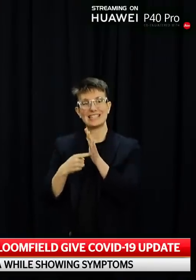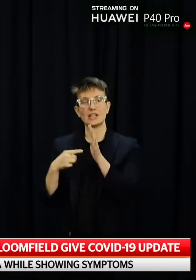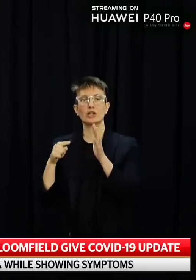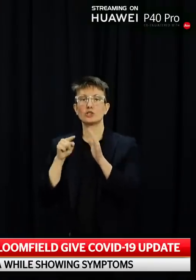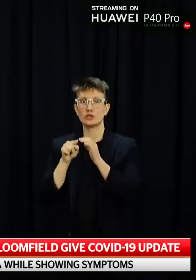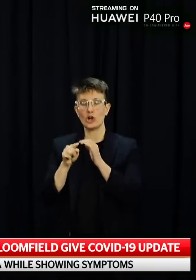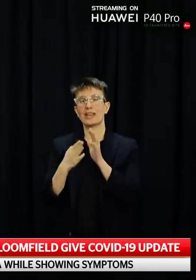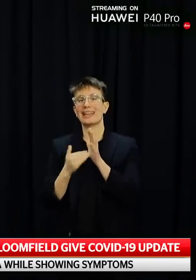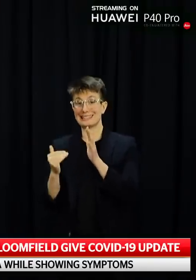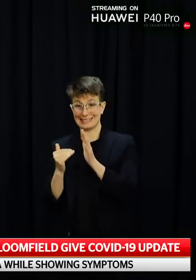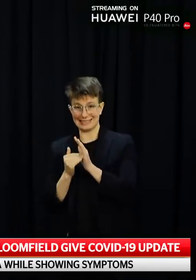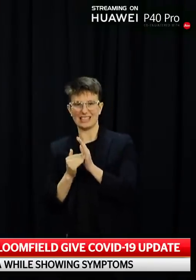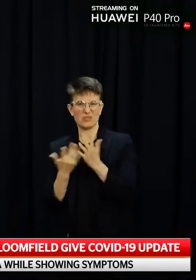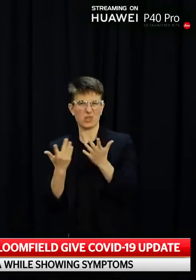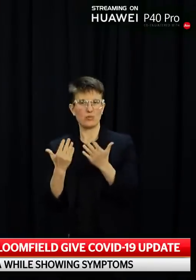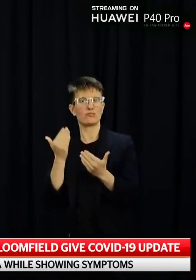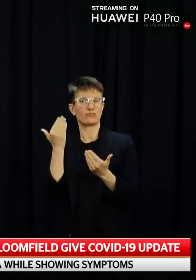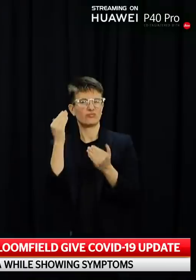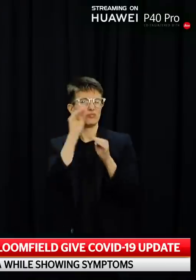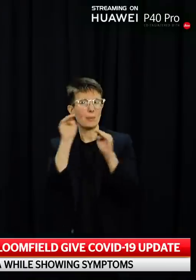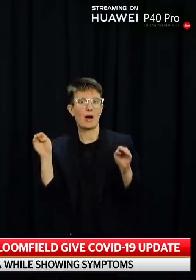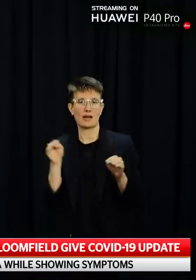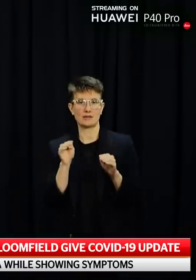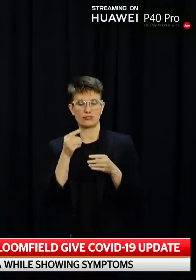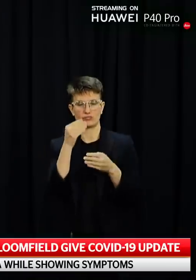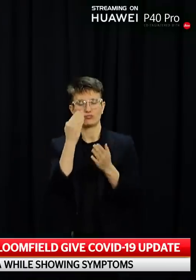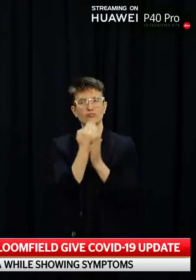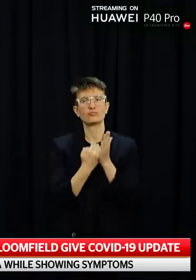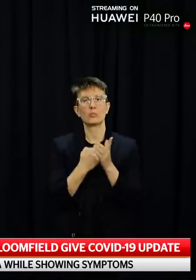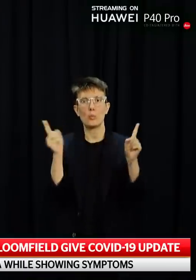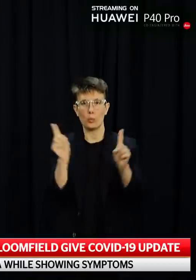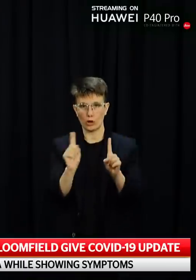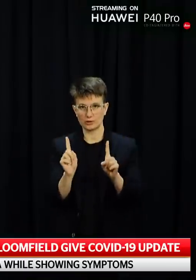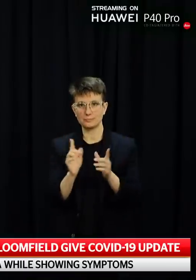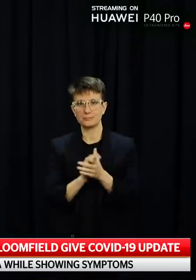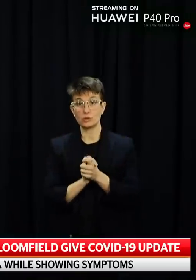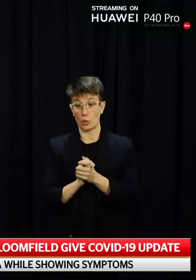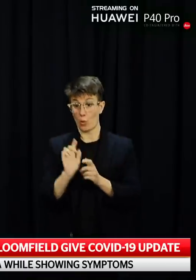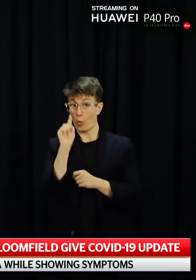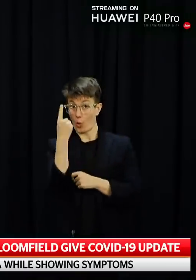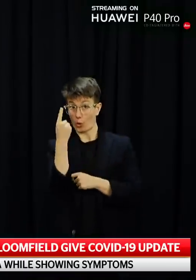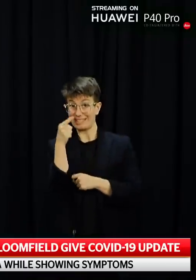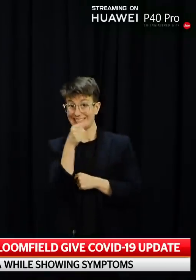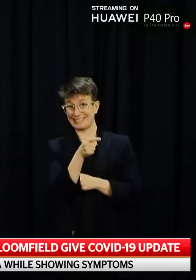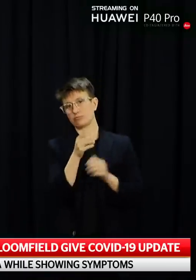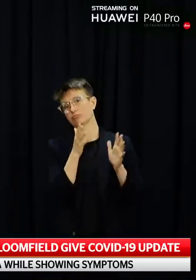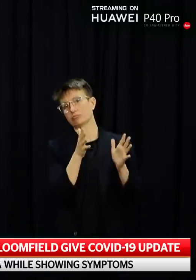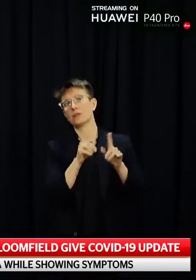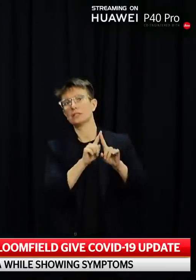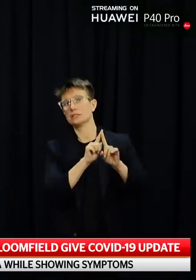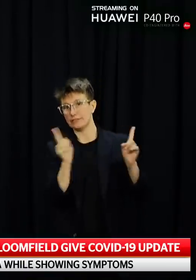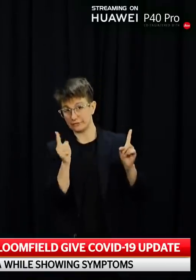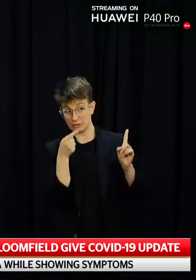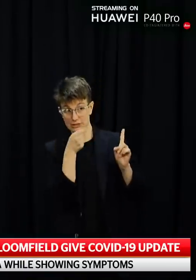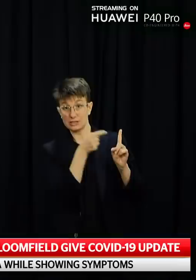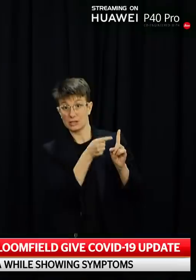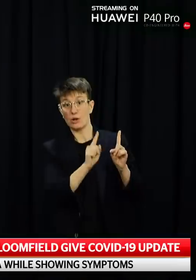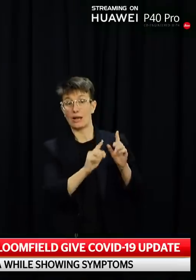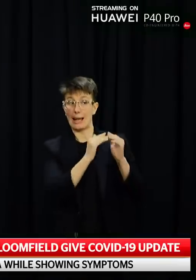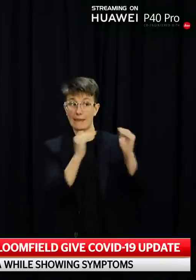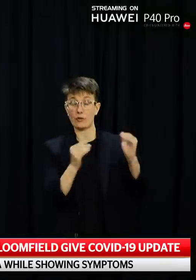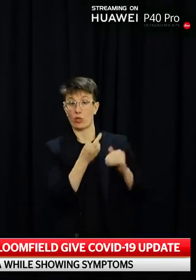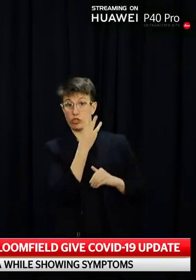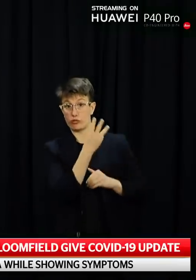who are at level 3. Under alert level 3, you should continue to stay or reform your household